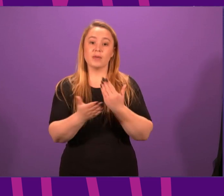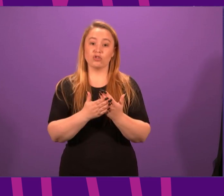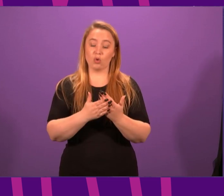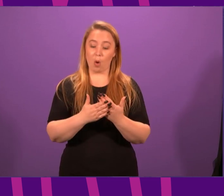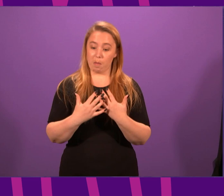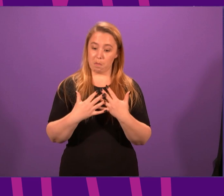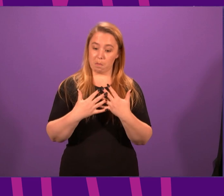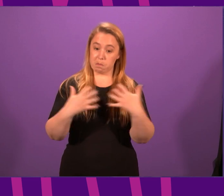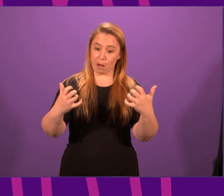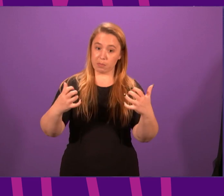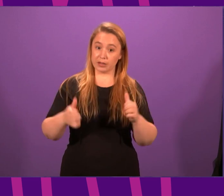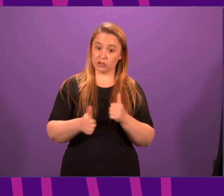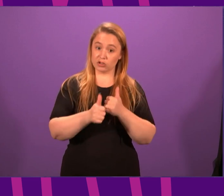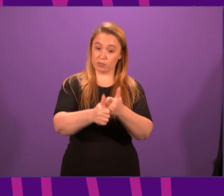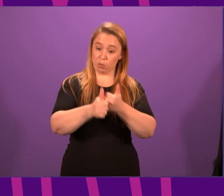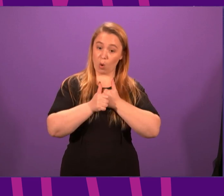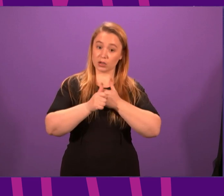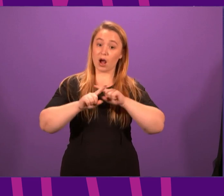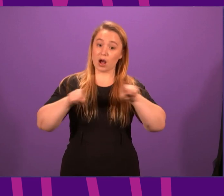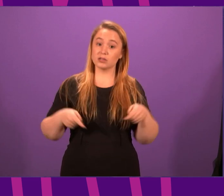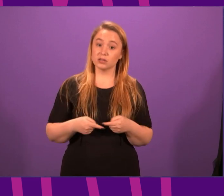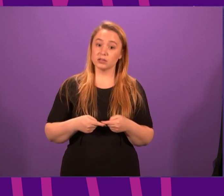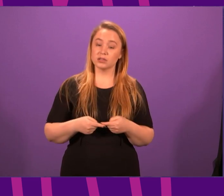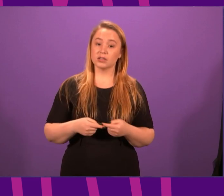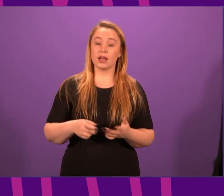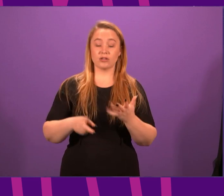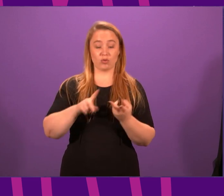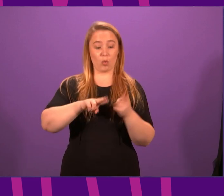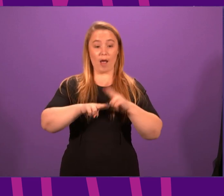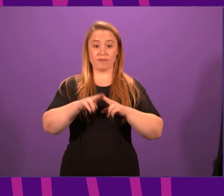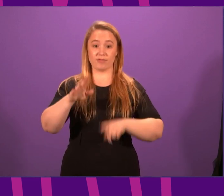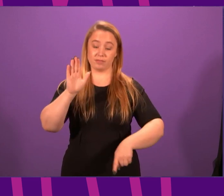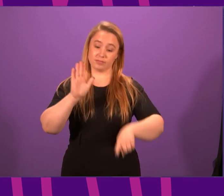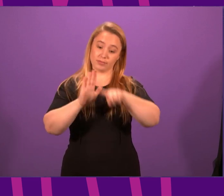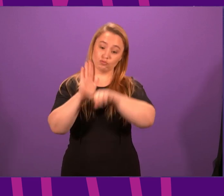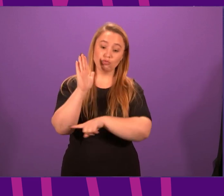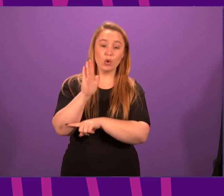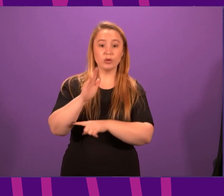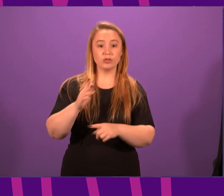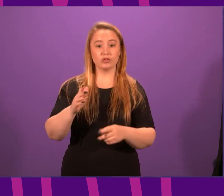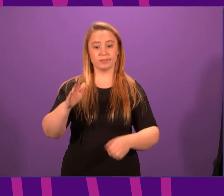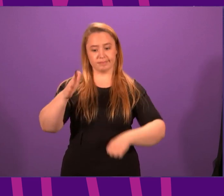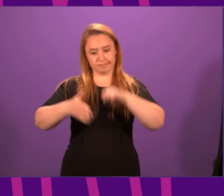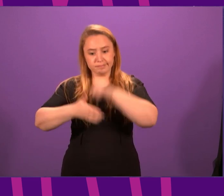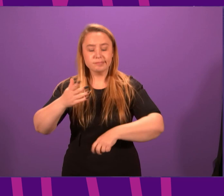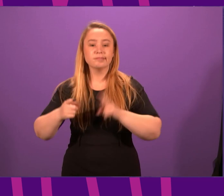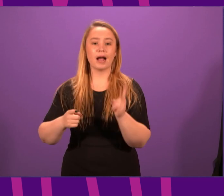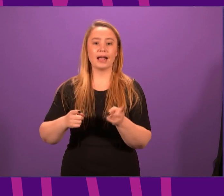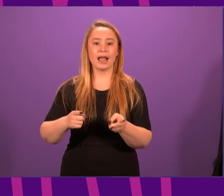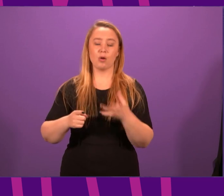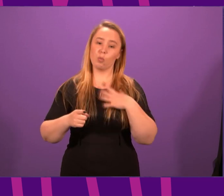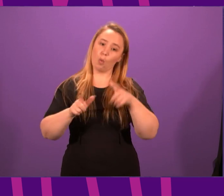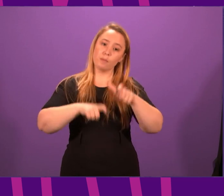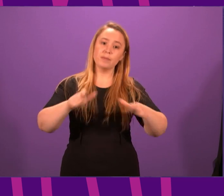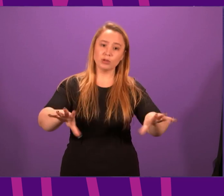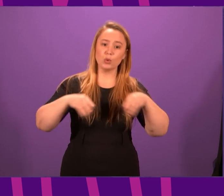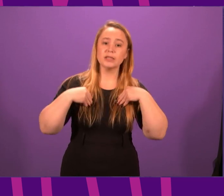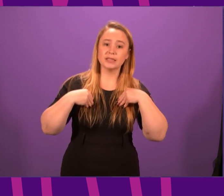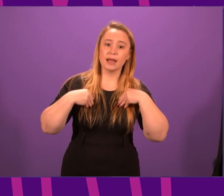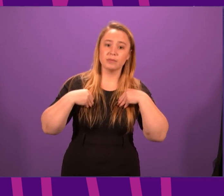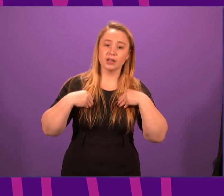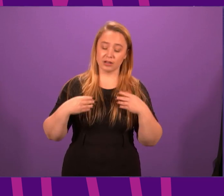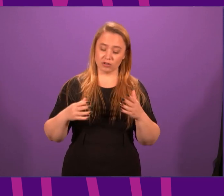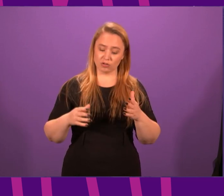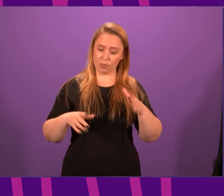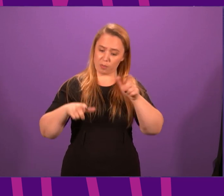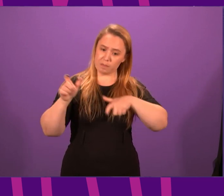public support when new measures intended to curb the spread of COVID are introduced. It's entirely reasonable for people to want to know